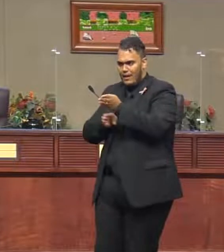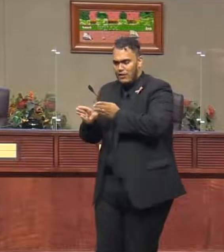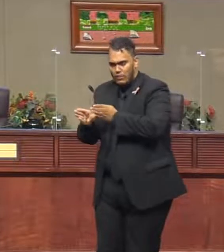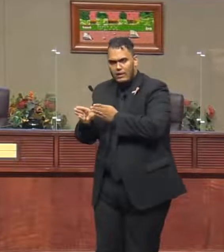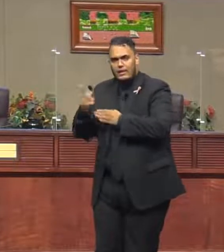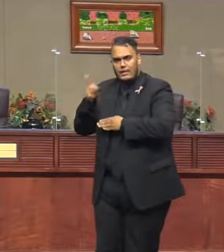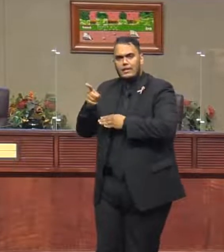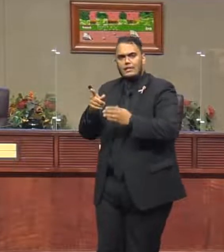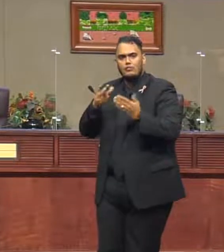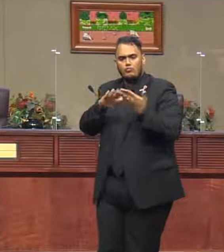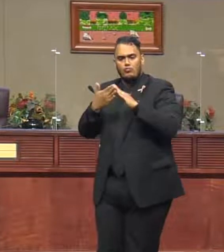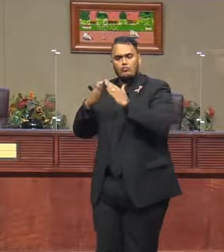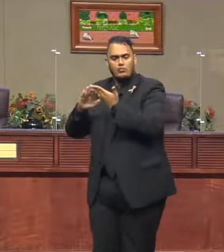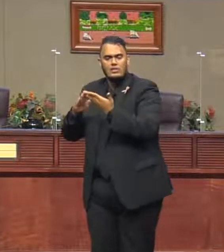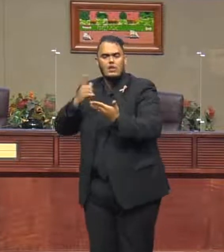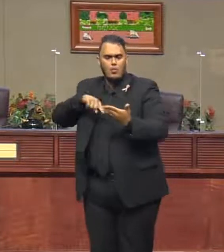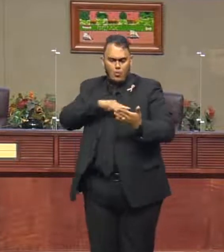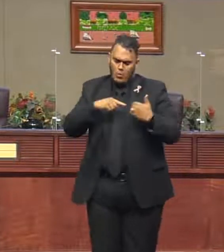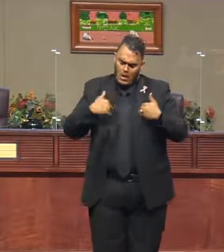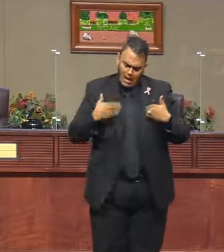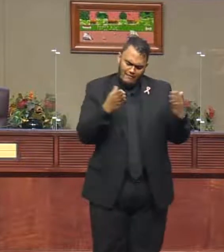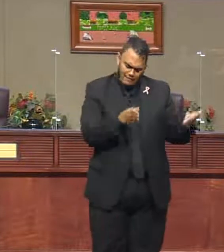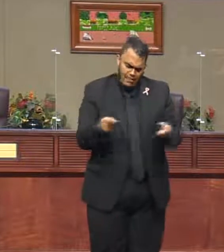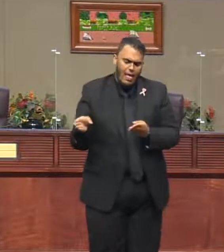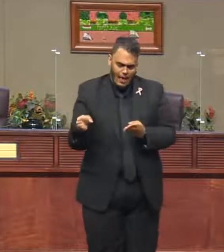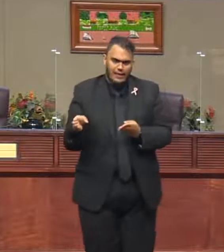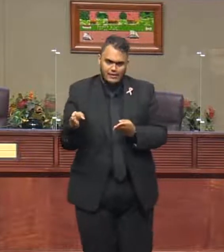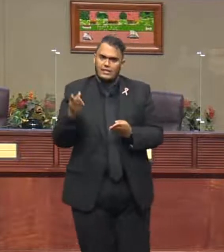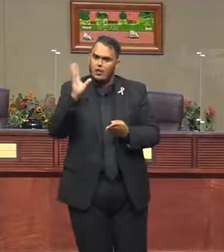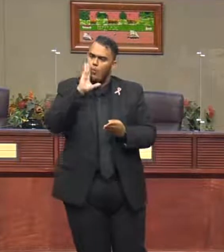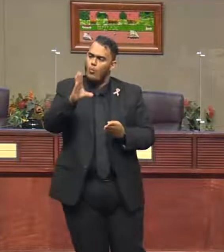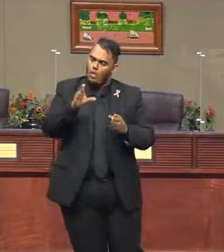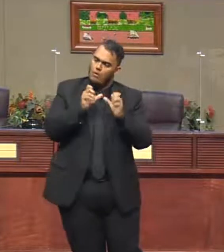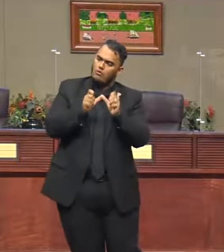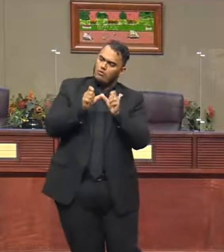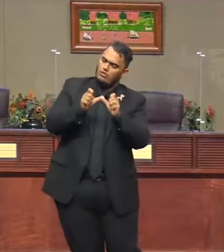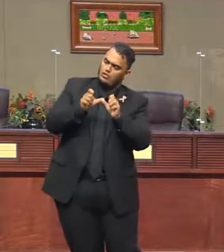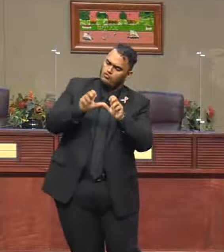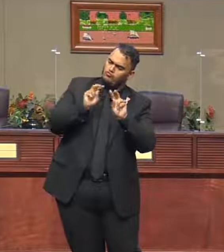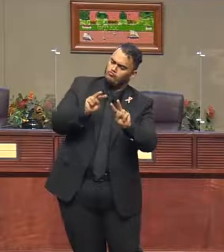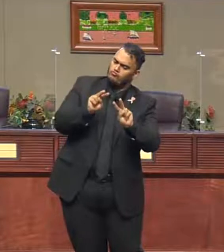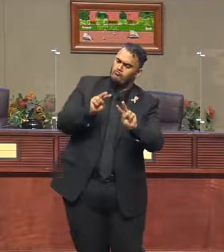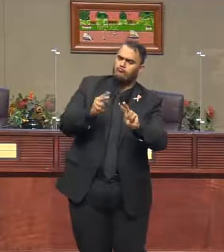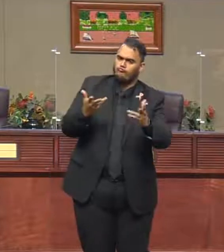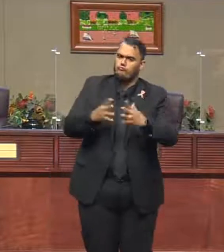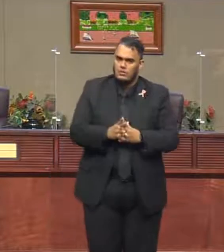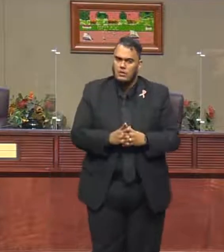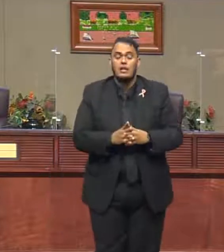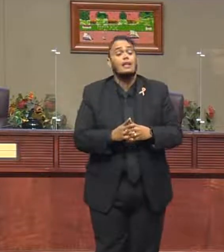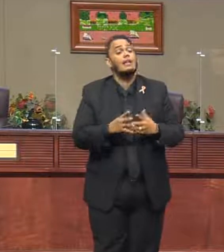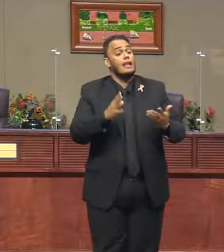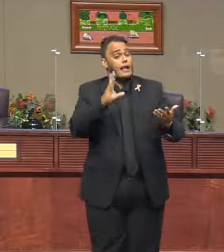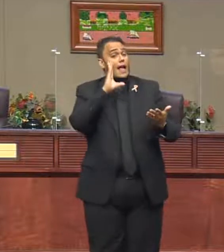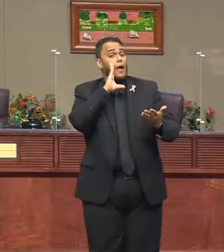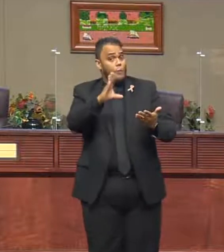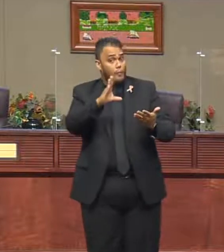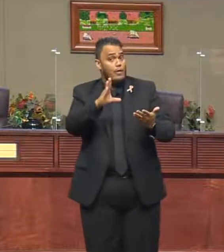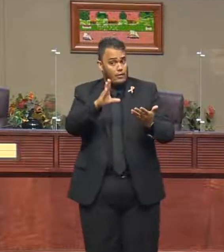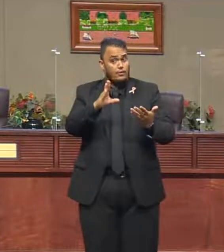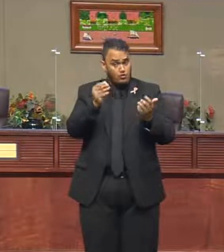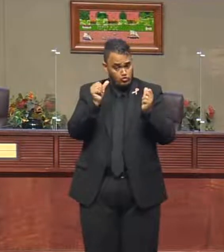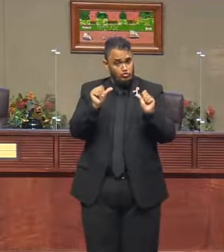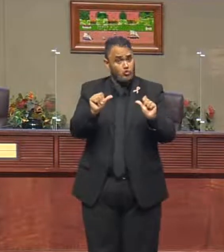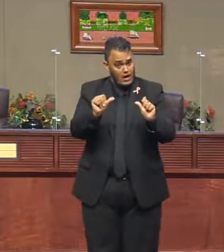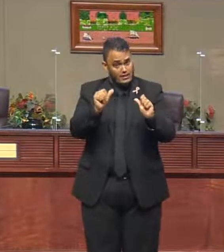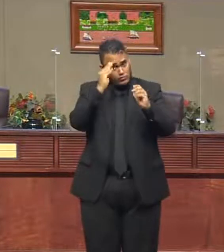the coming months, and so we're just going to remain vigilant in this effort. And we will continue to appeal to you,